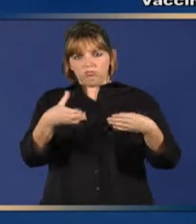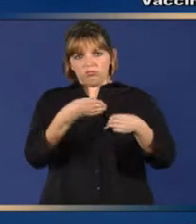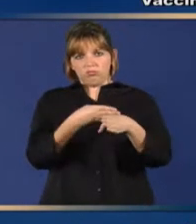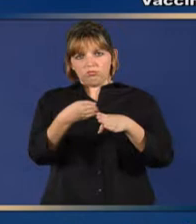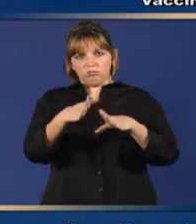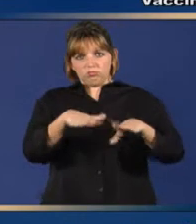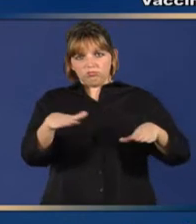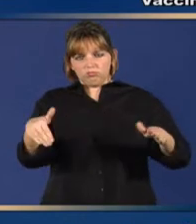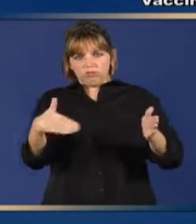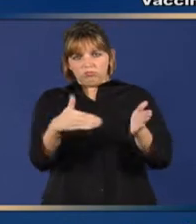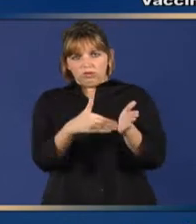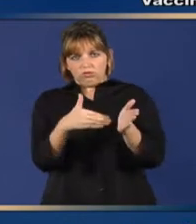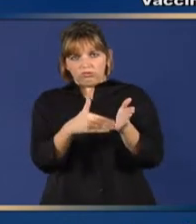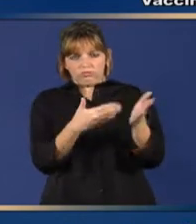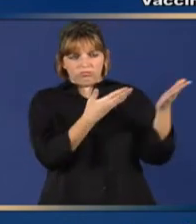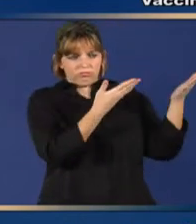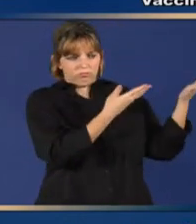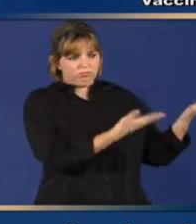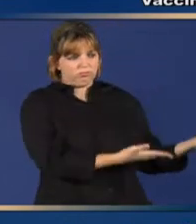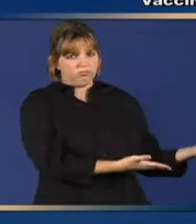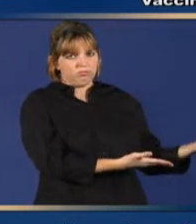www.aap.org,